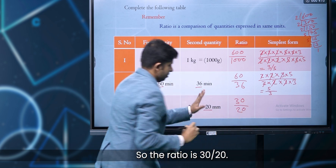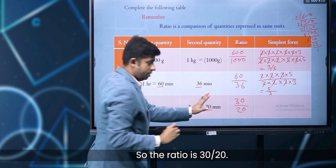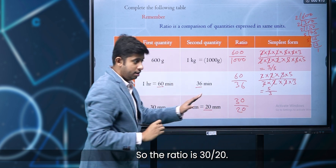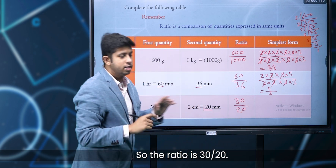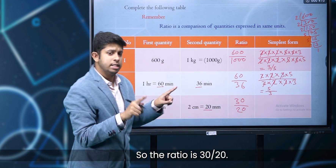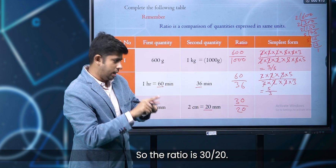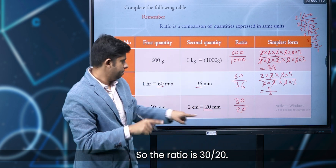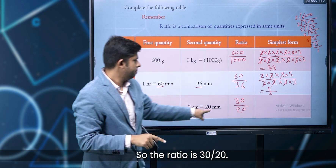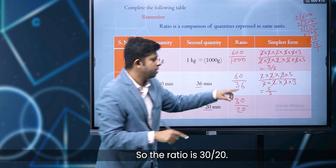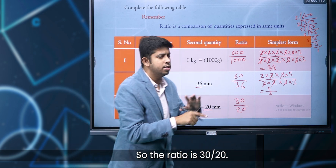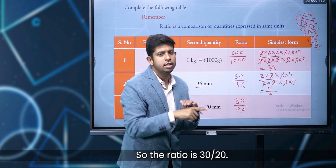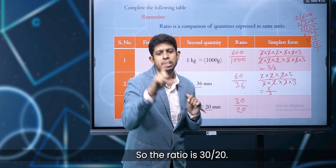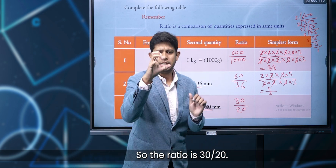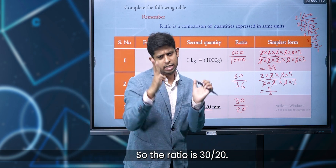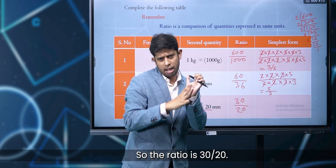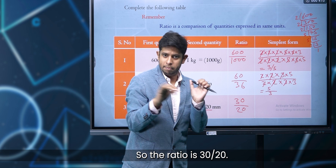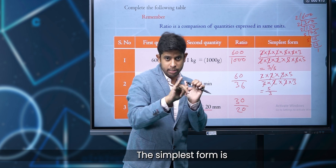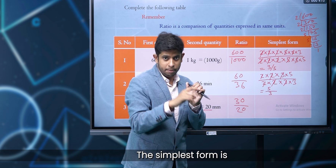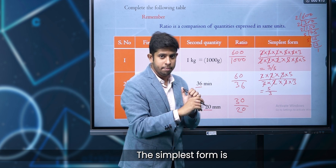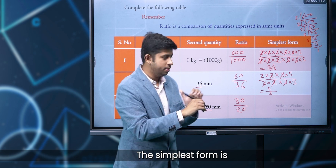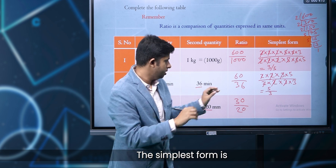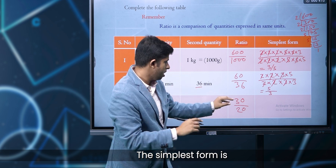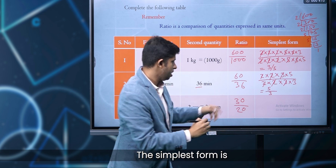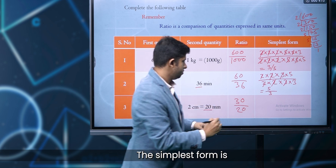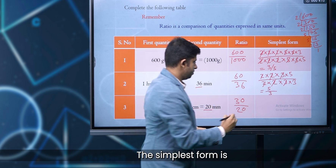is 30 by 20. The simplest form is